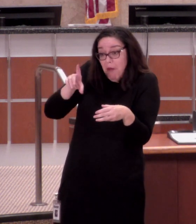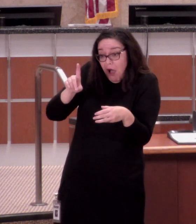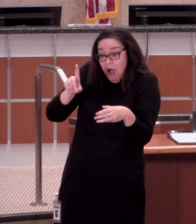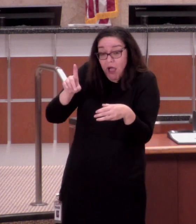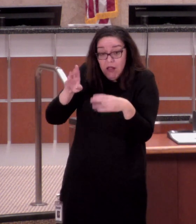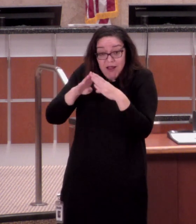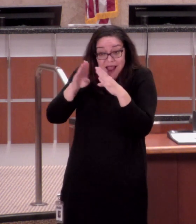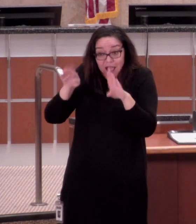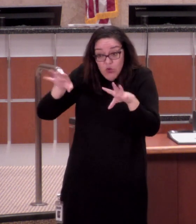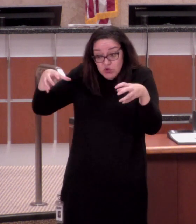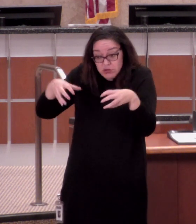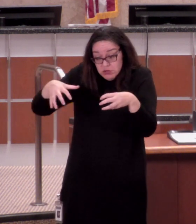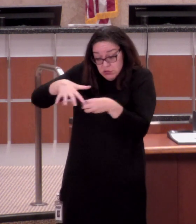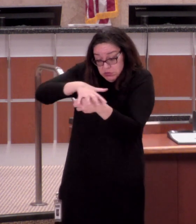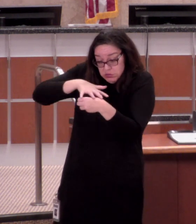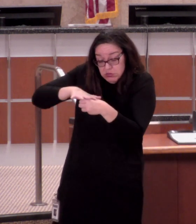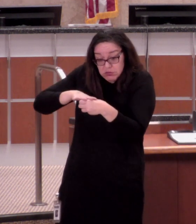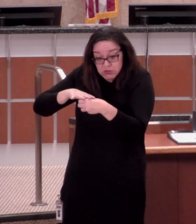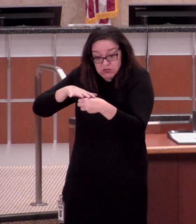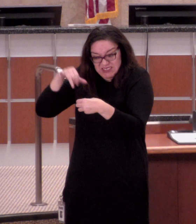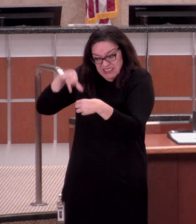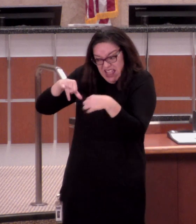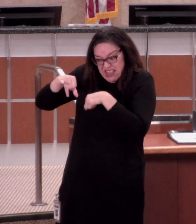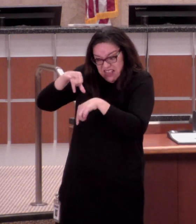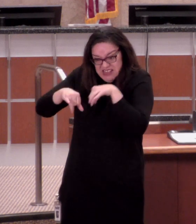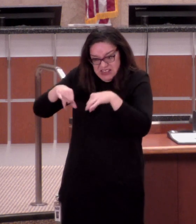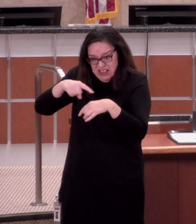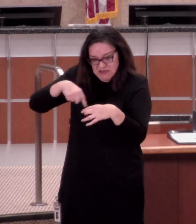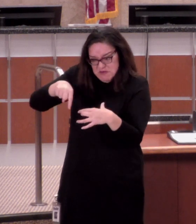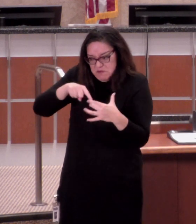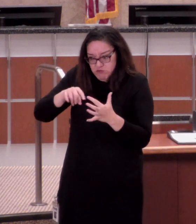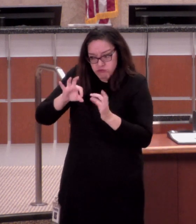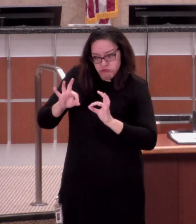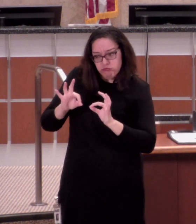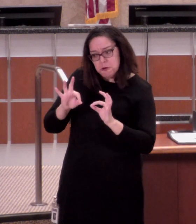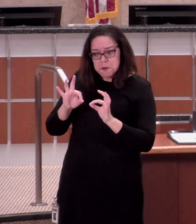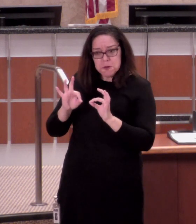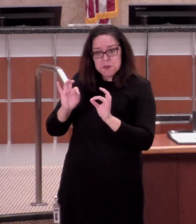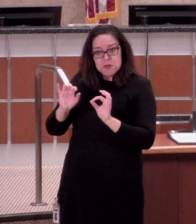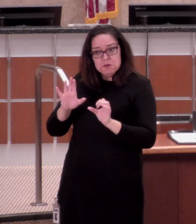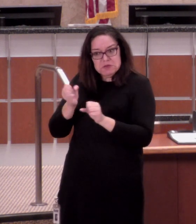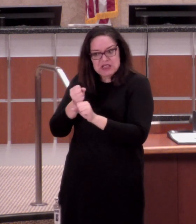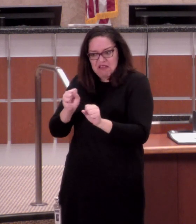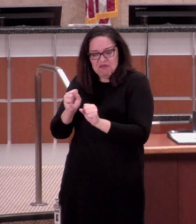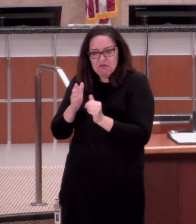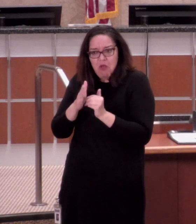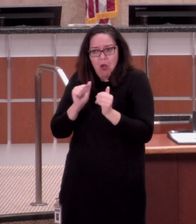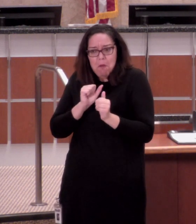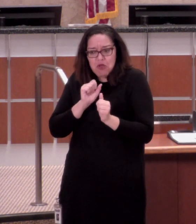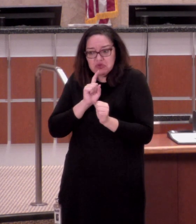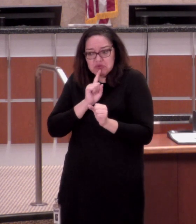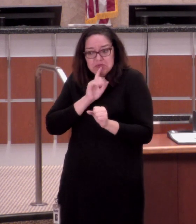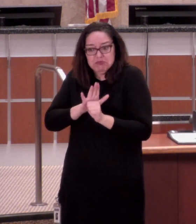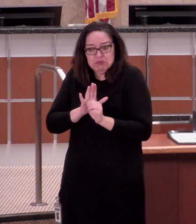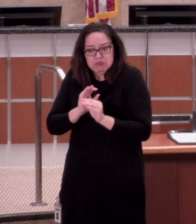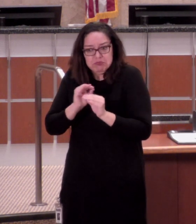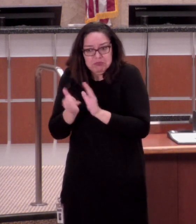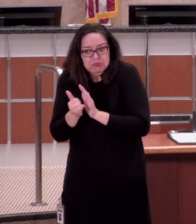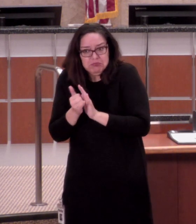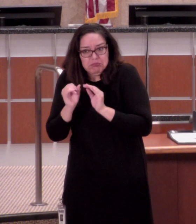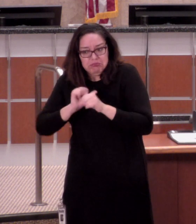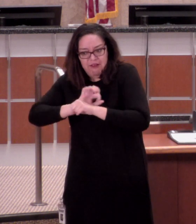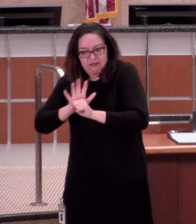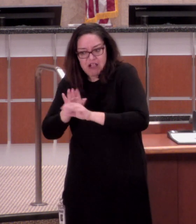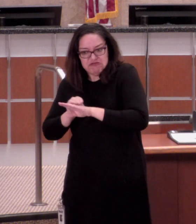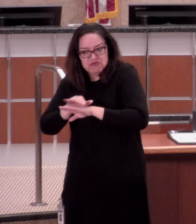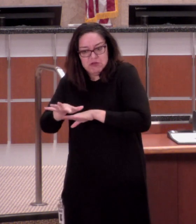If we could keep them all without putting new people in, we could almost guarantee that it's impossible for them to get the virus. The